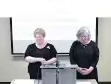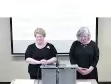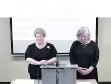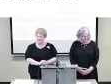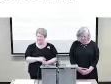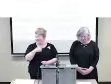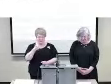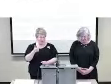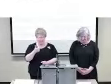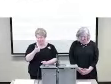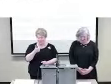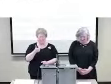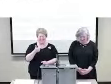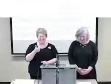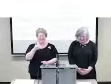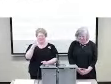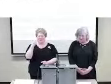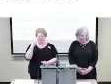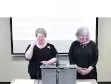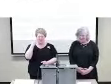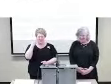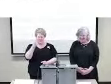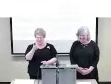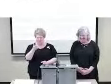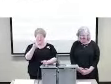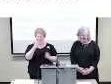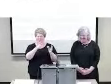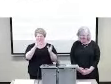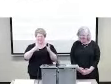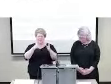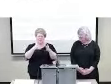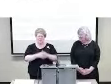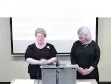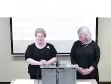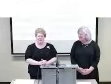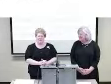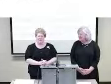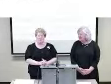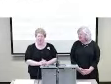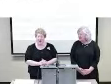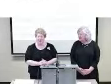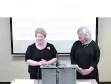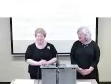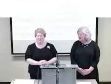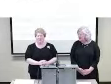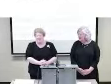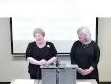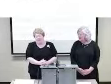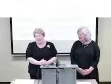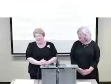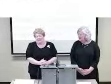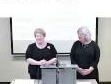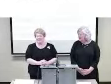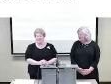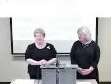ask your mentor or your teacher or somebody who is wise their